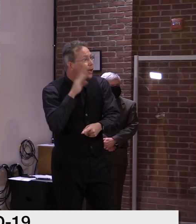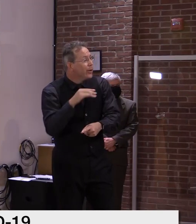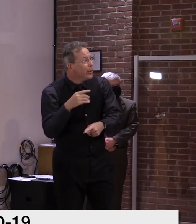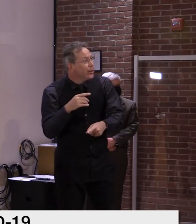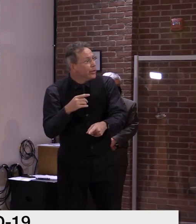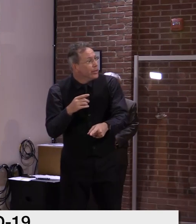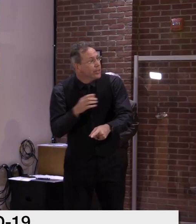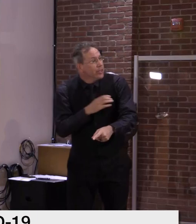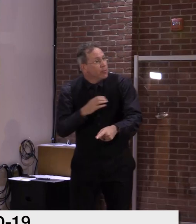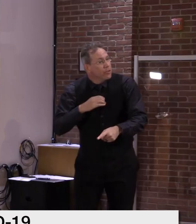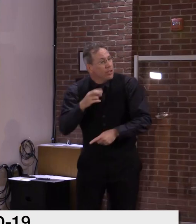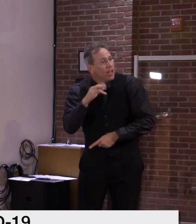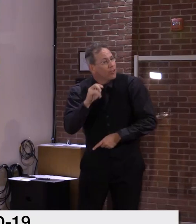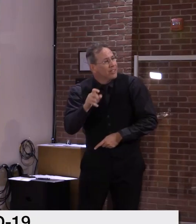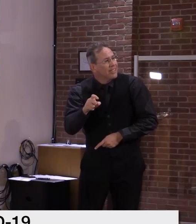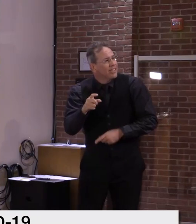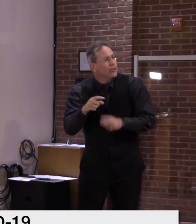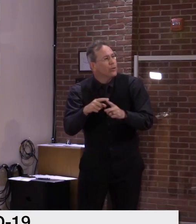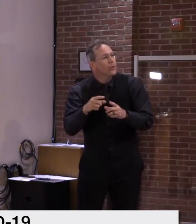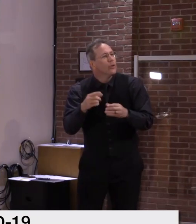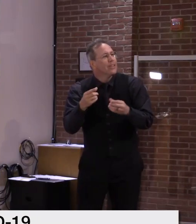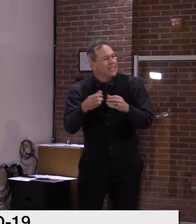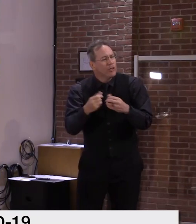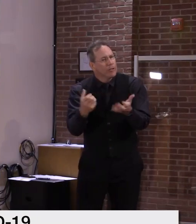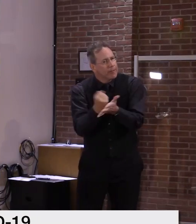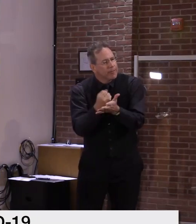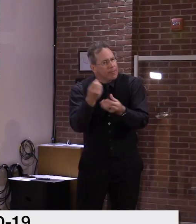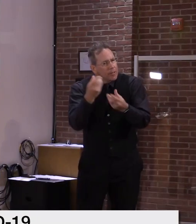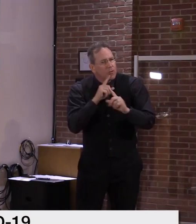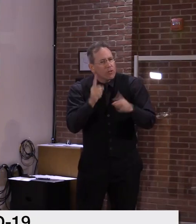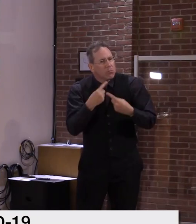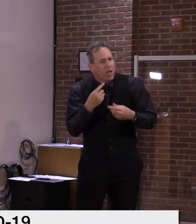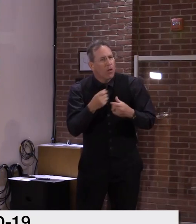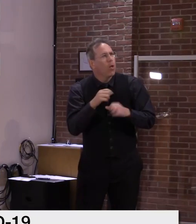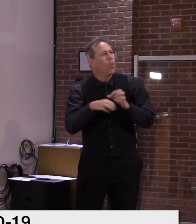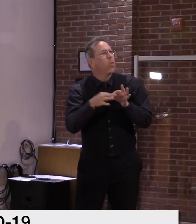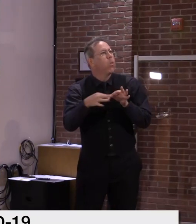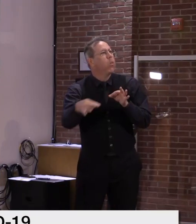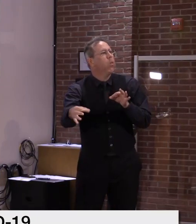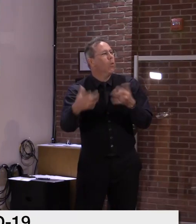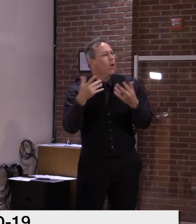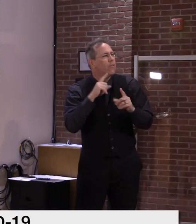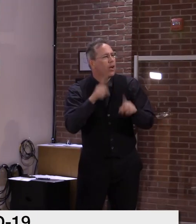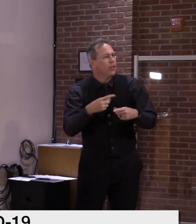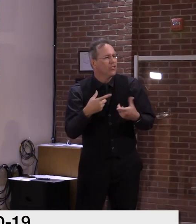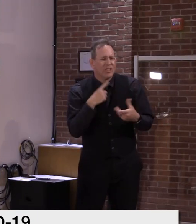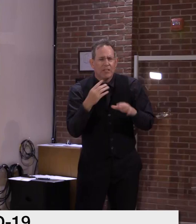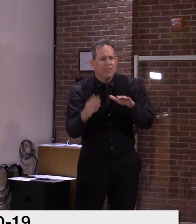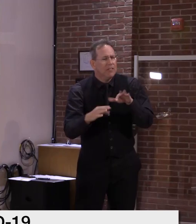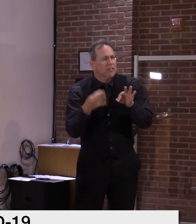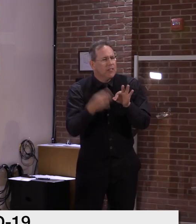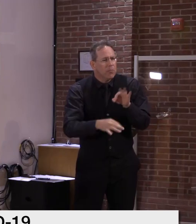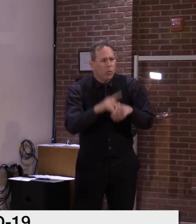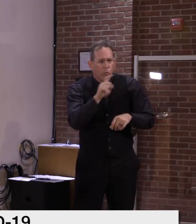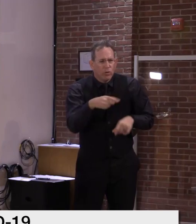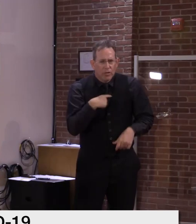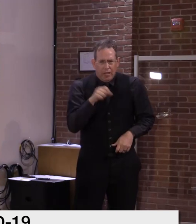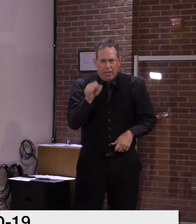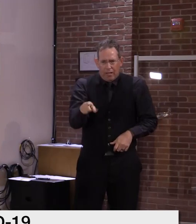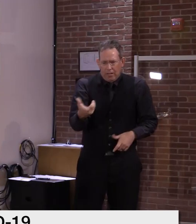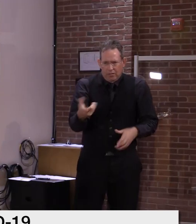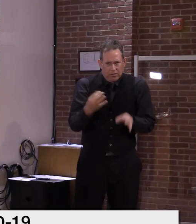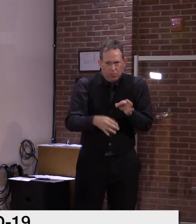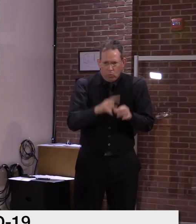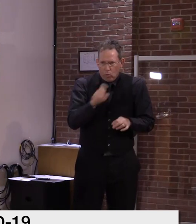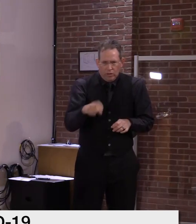to be fulfilled promptly, and I figured that since it was such a basic question, I'd probably hear, you